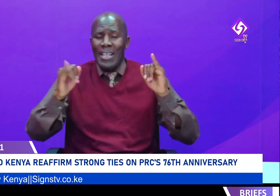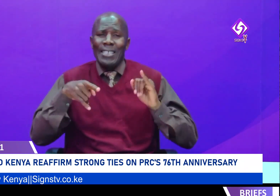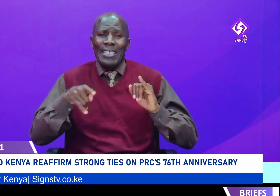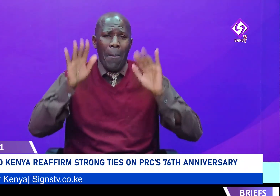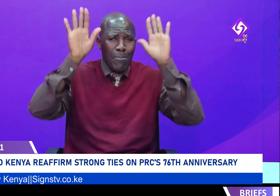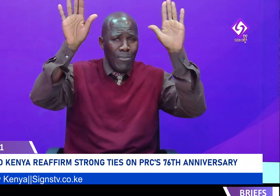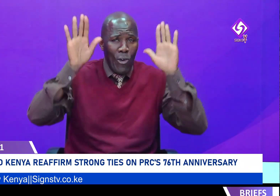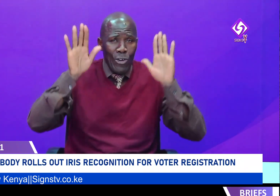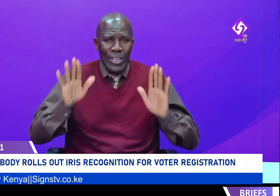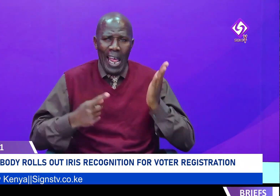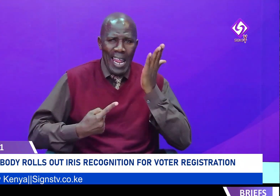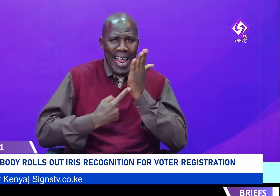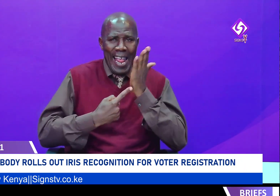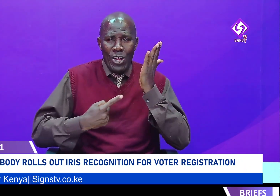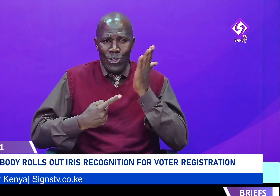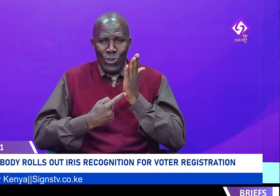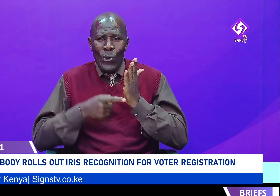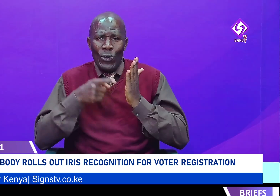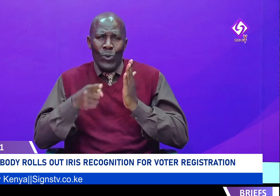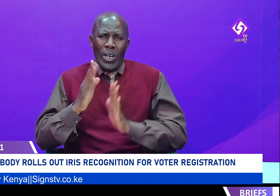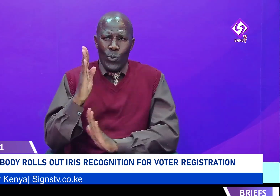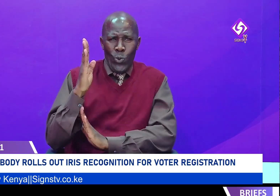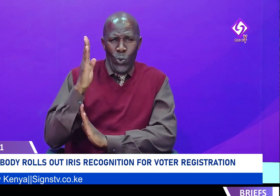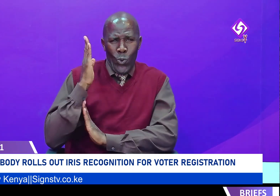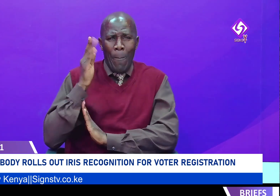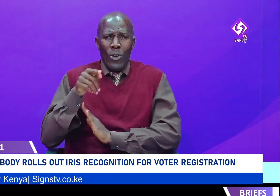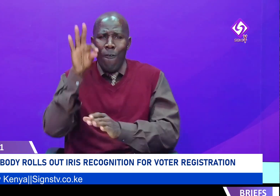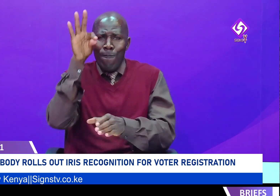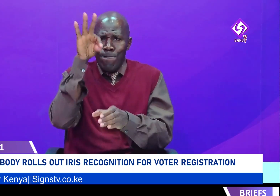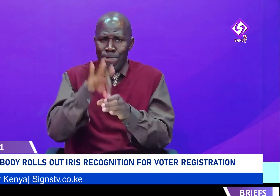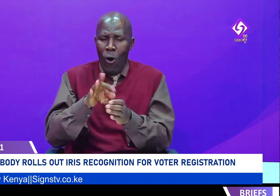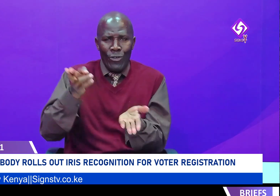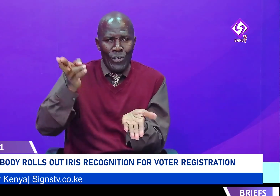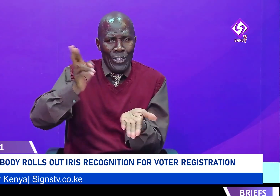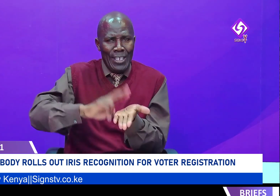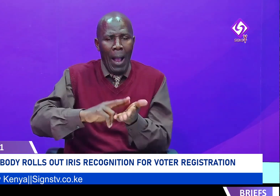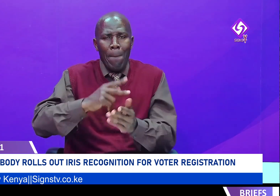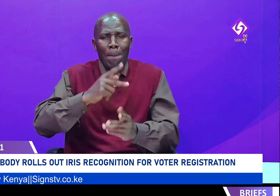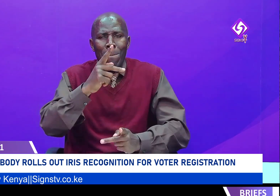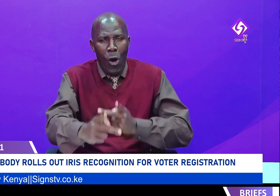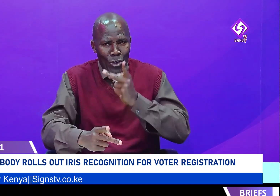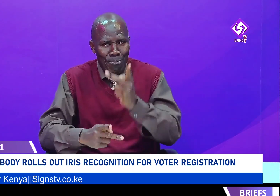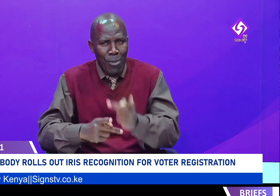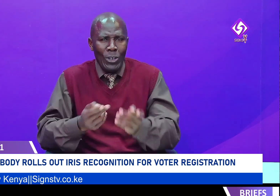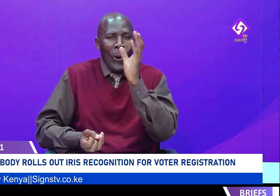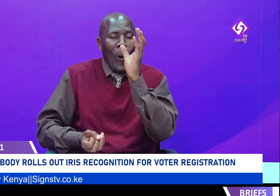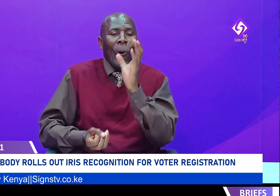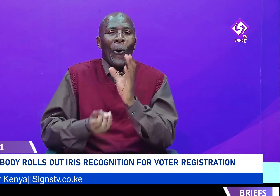The Election Commission has implemented a significant technological upgrade to its voter registration